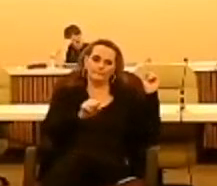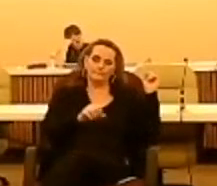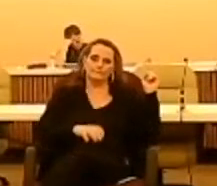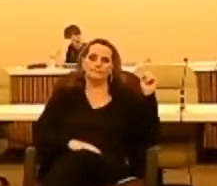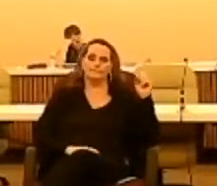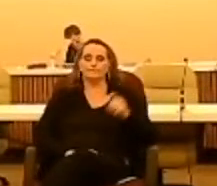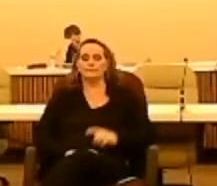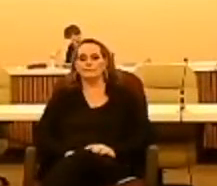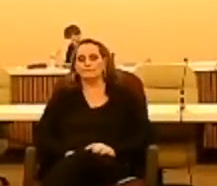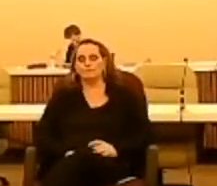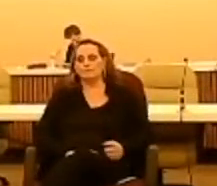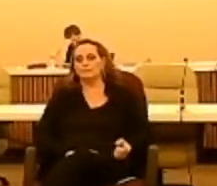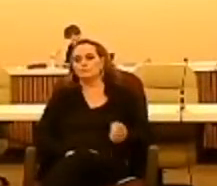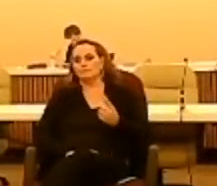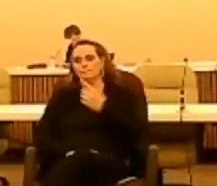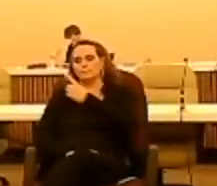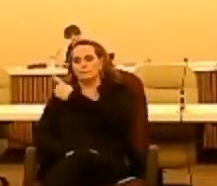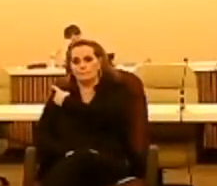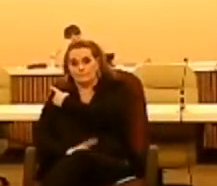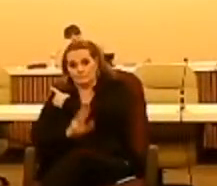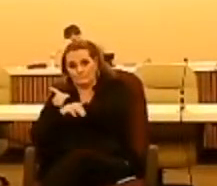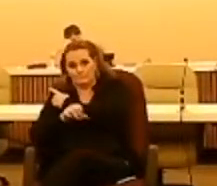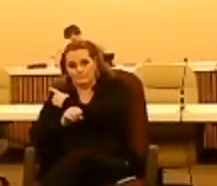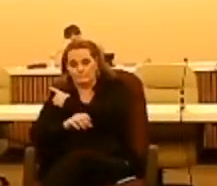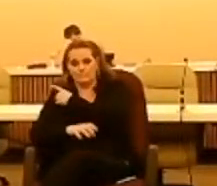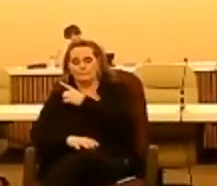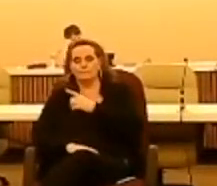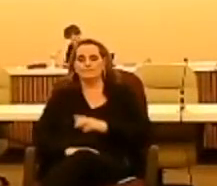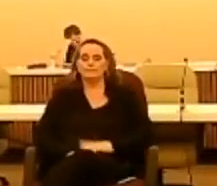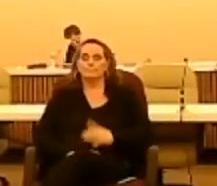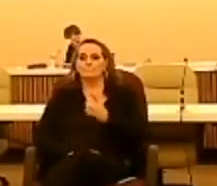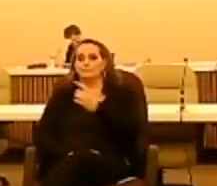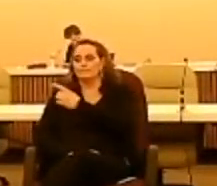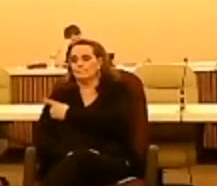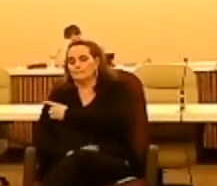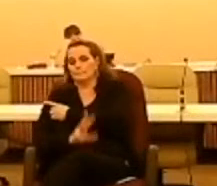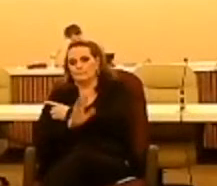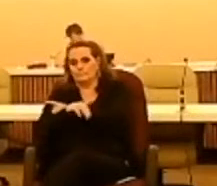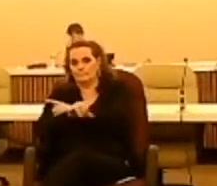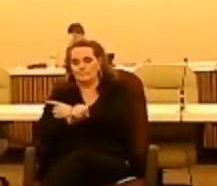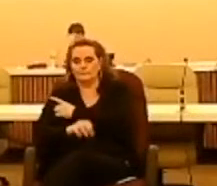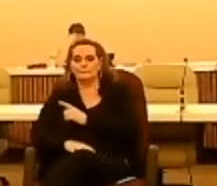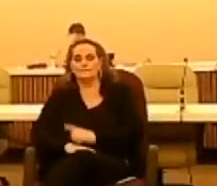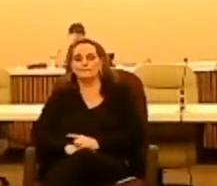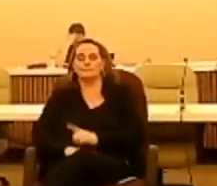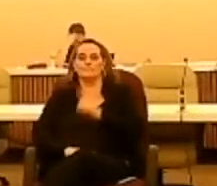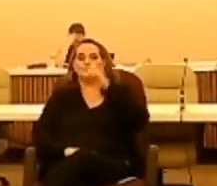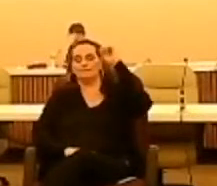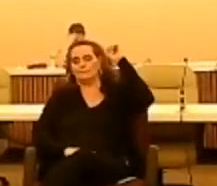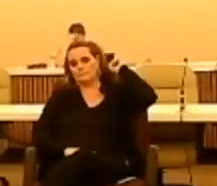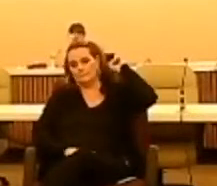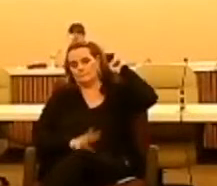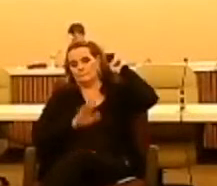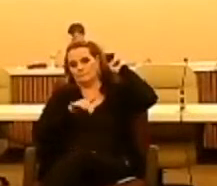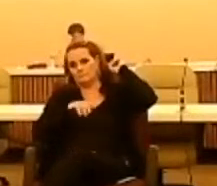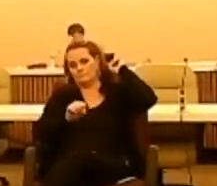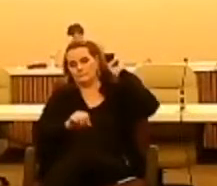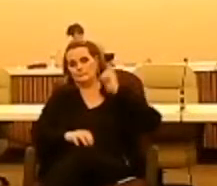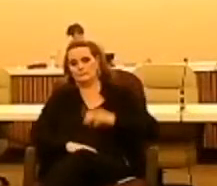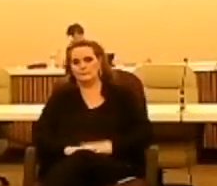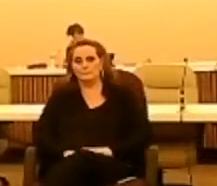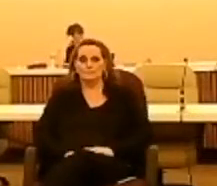Aye. Councilmember Safranik, Aye. Councilmember Bolsner, Aye. Supervisor Schultz.